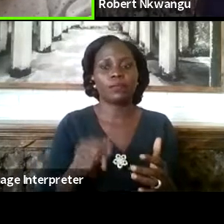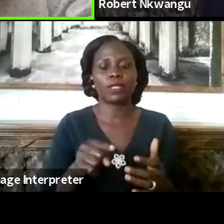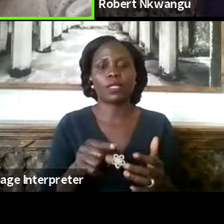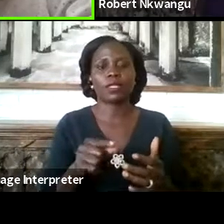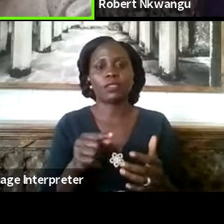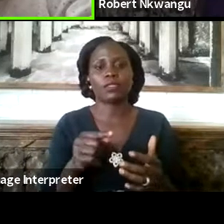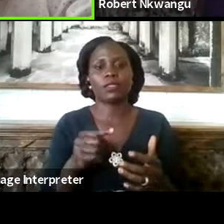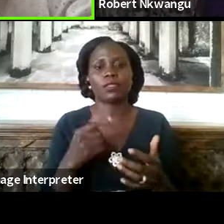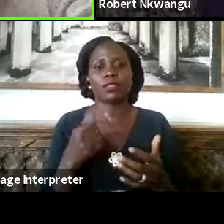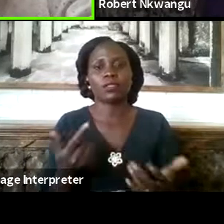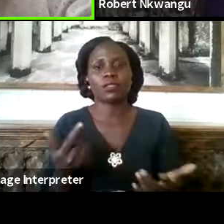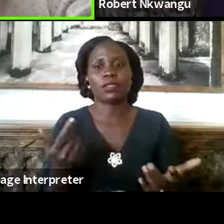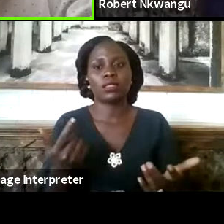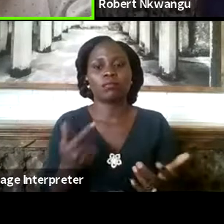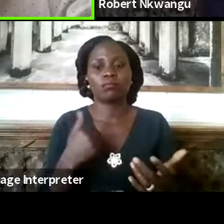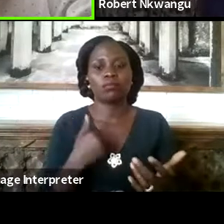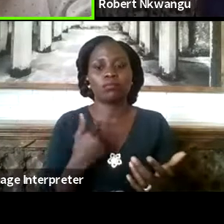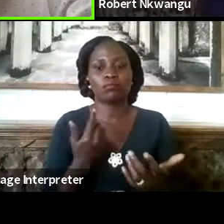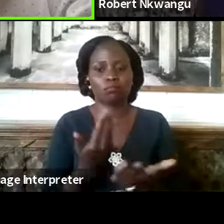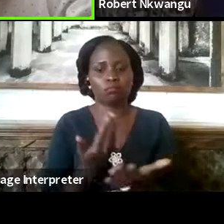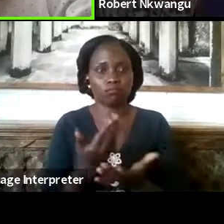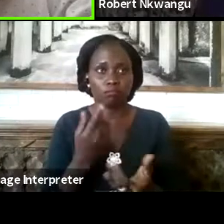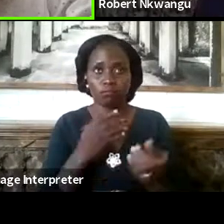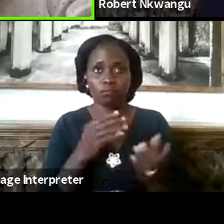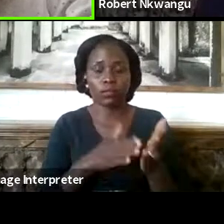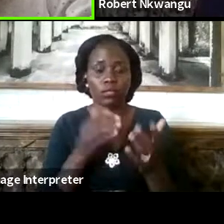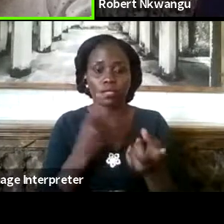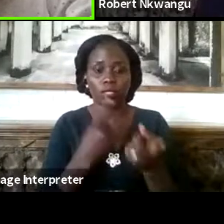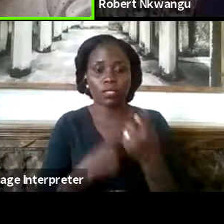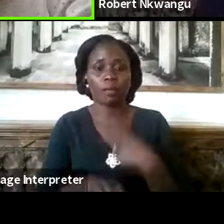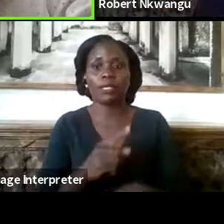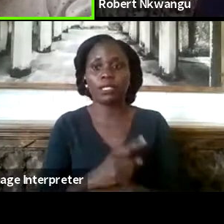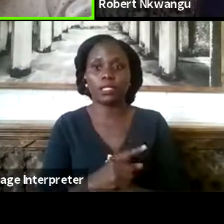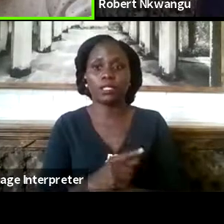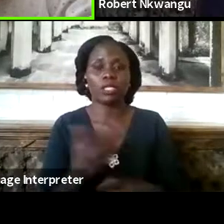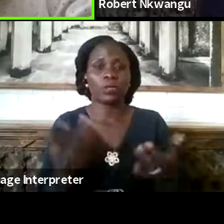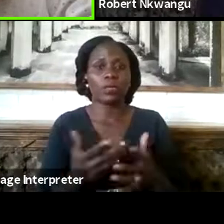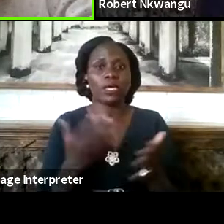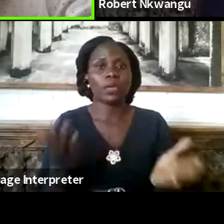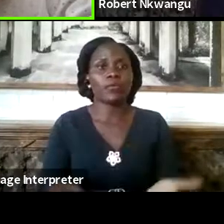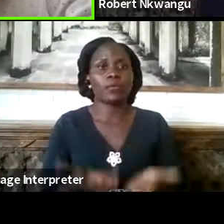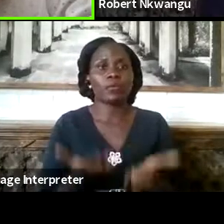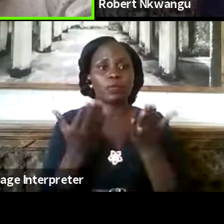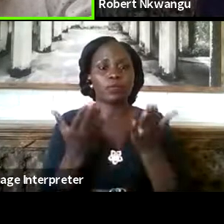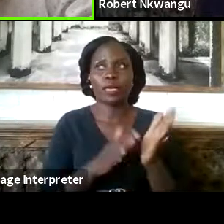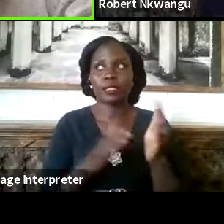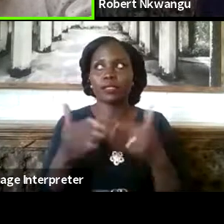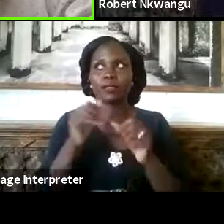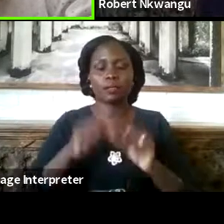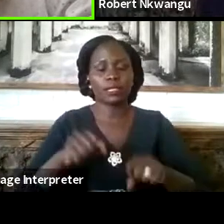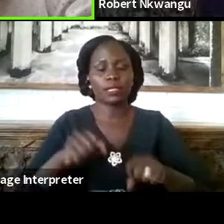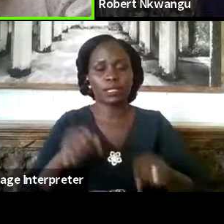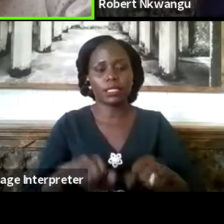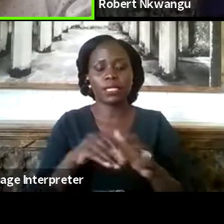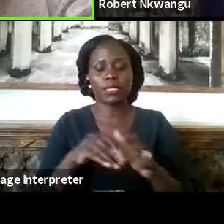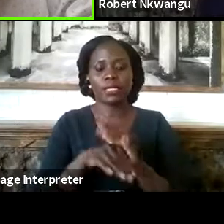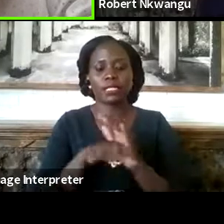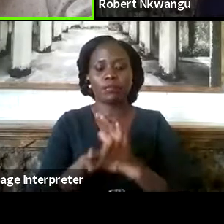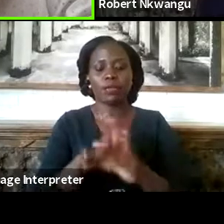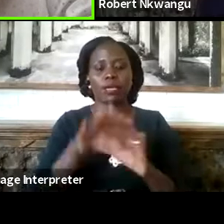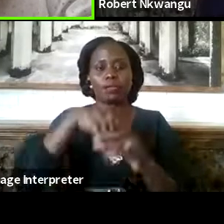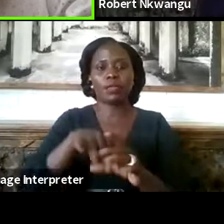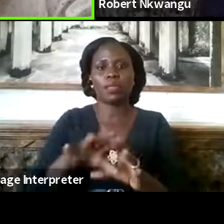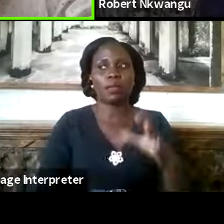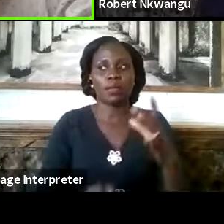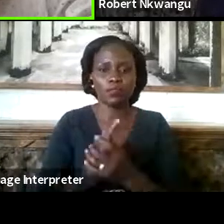ICT accessibility. They promote accessibility into their platforms, into their services, but